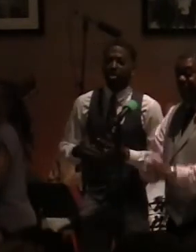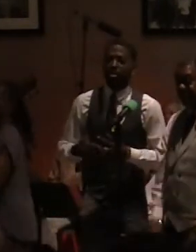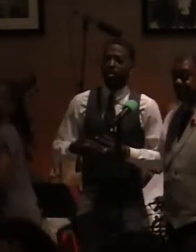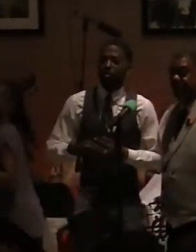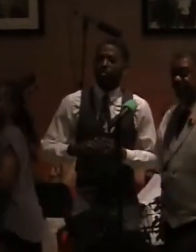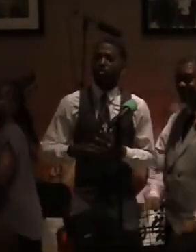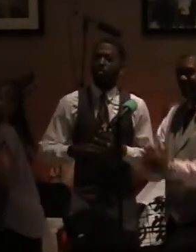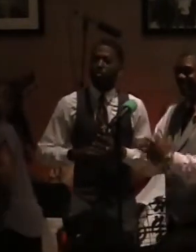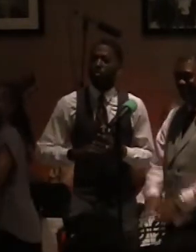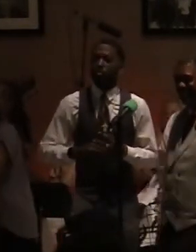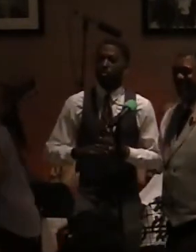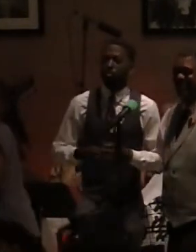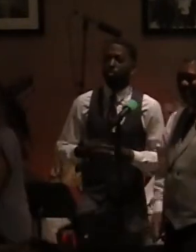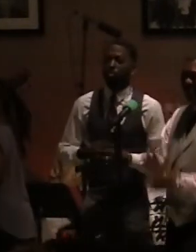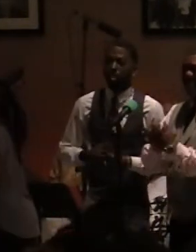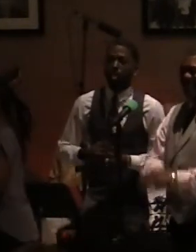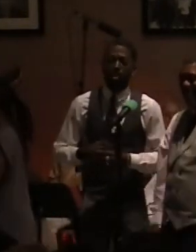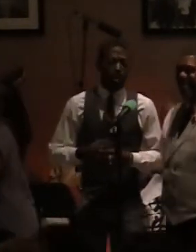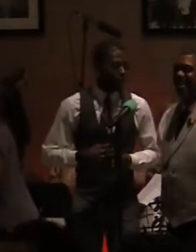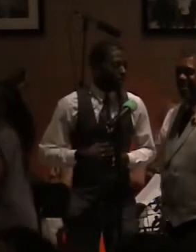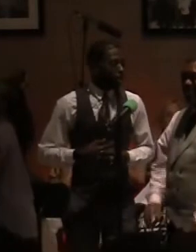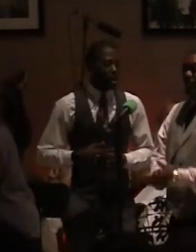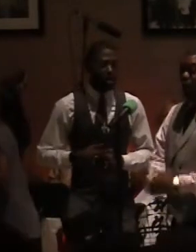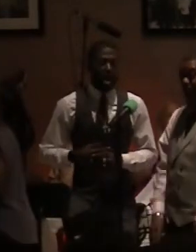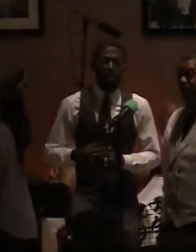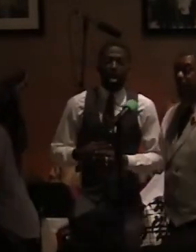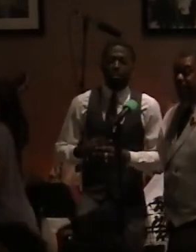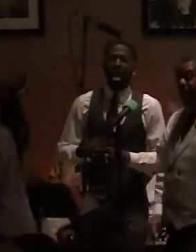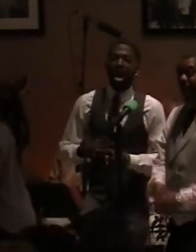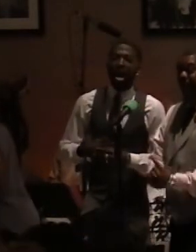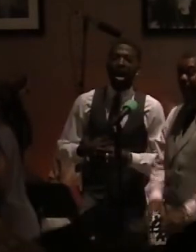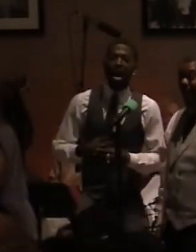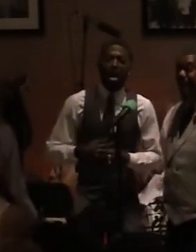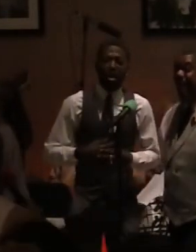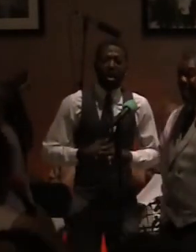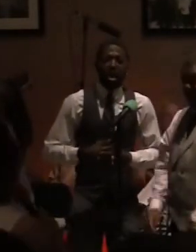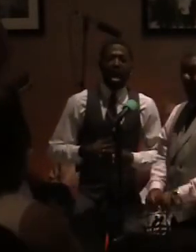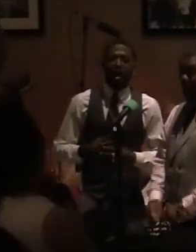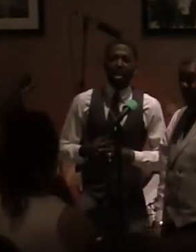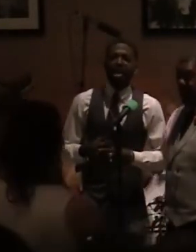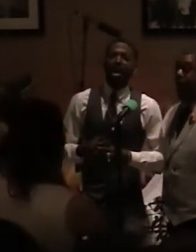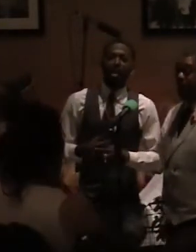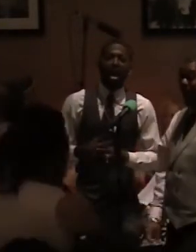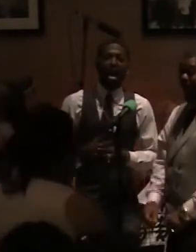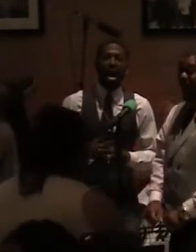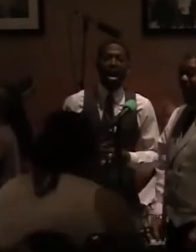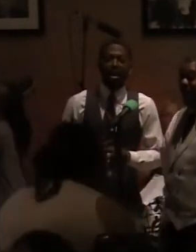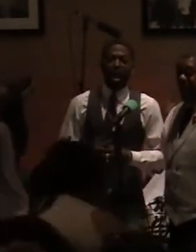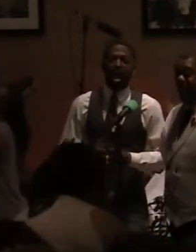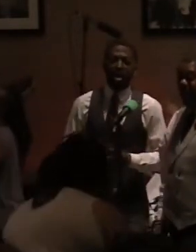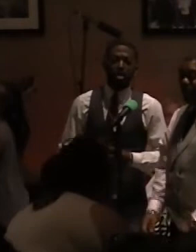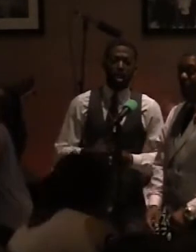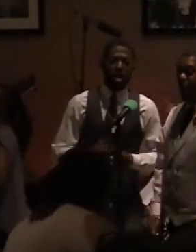survived it. So come what may. So come what may, I'll be